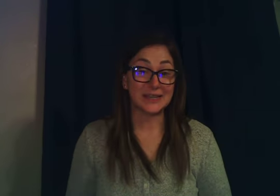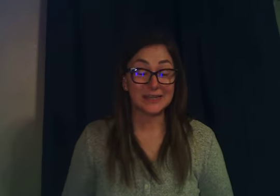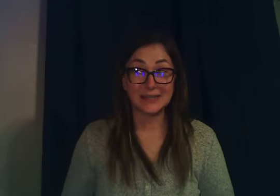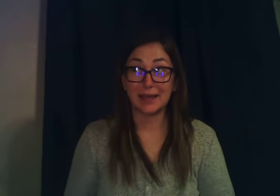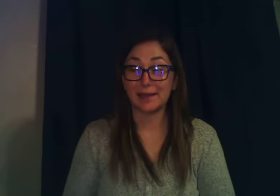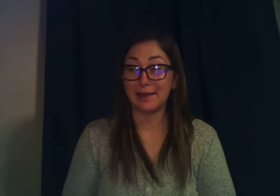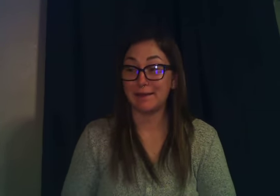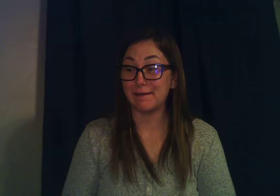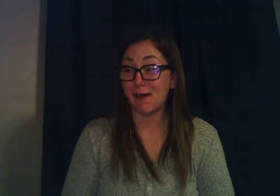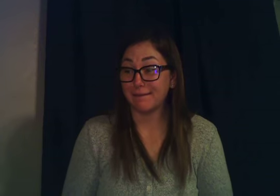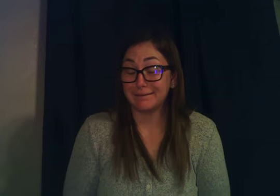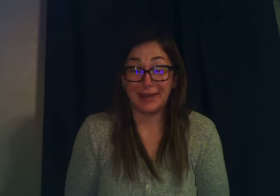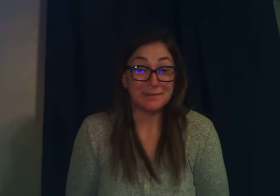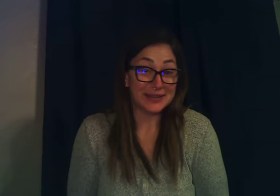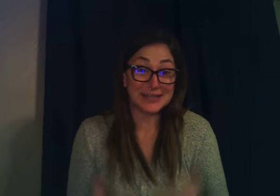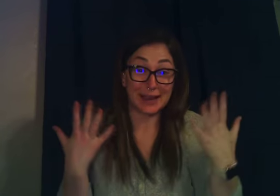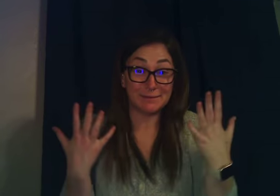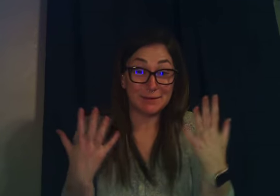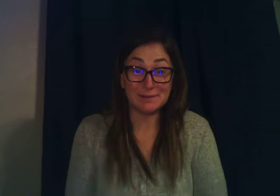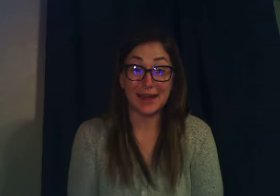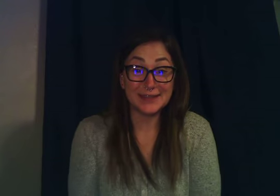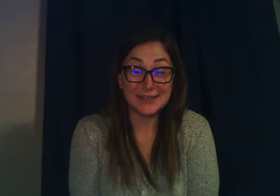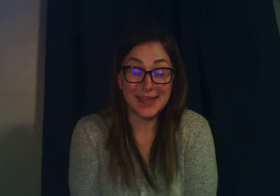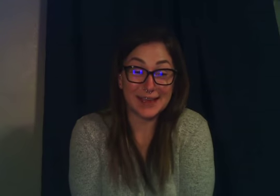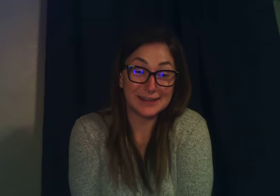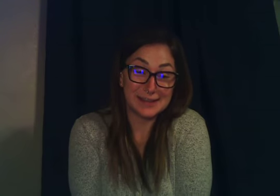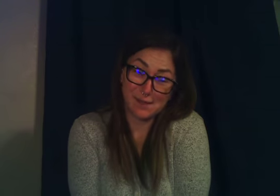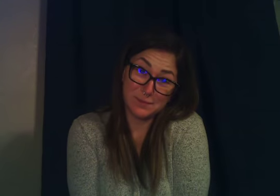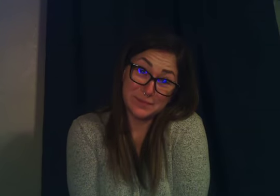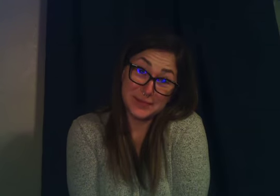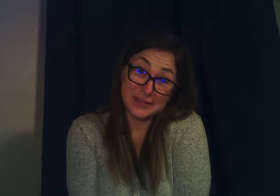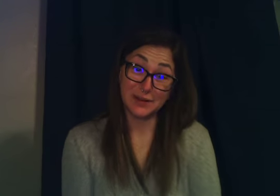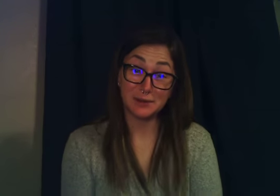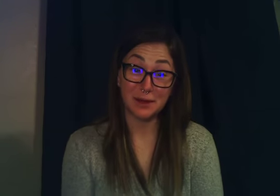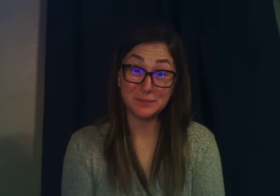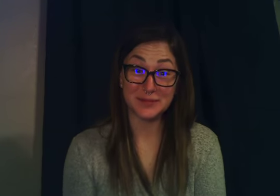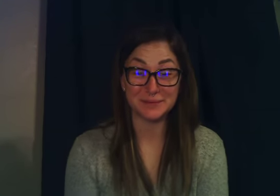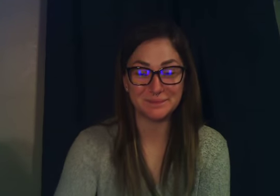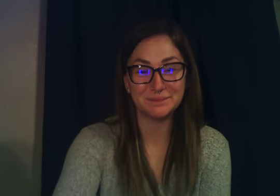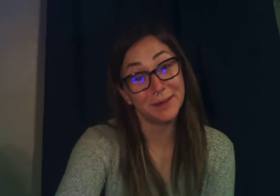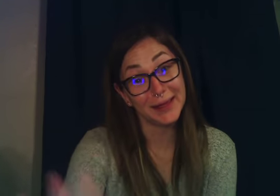it. I can't wait to sign with you guys, and I hope this video helps. Bye.